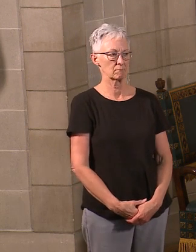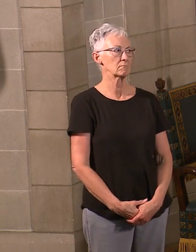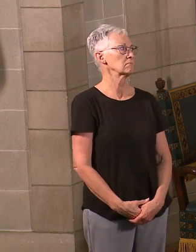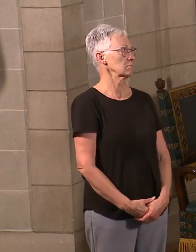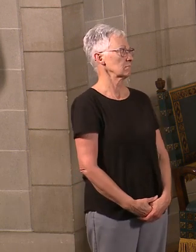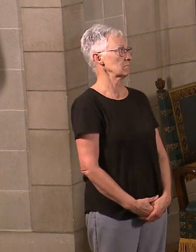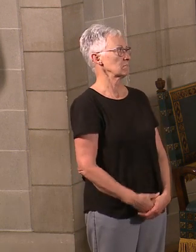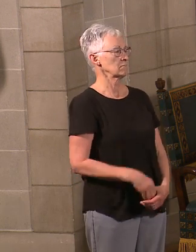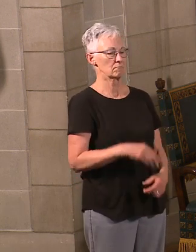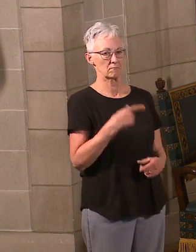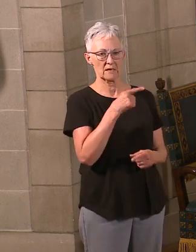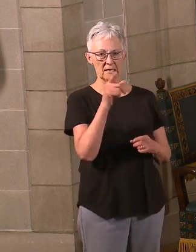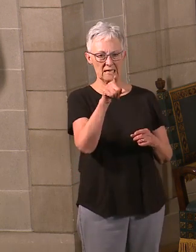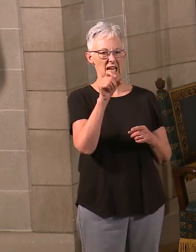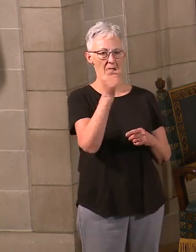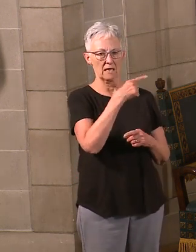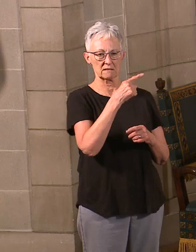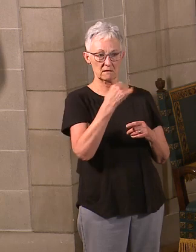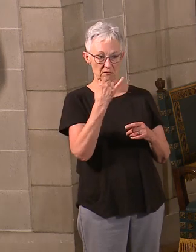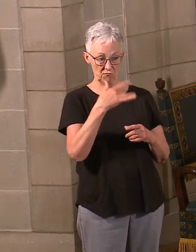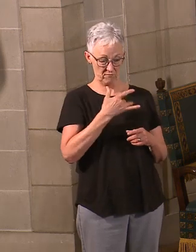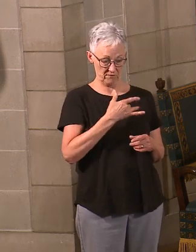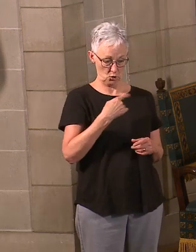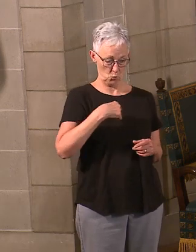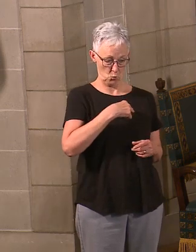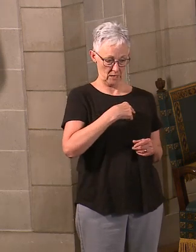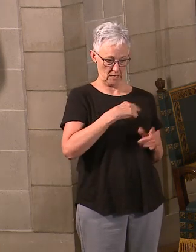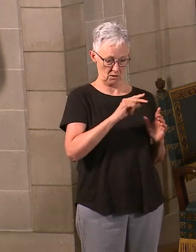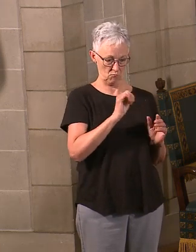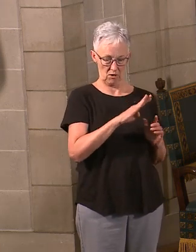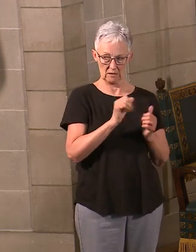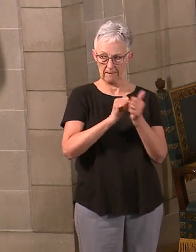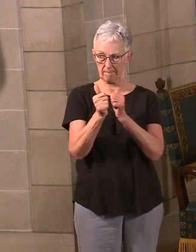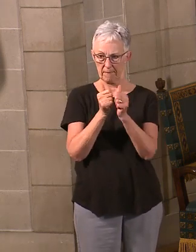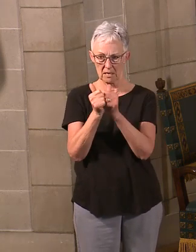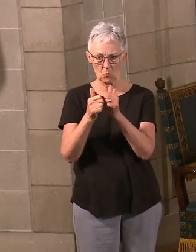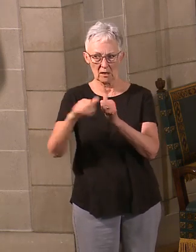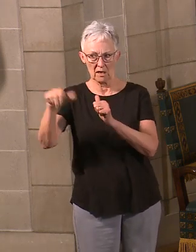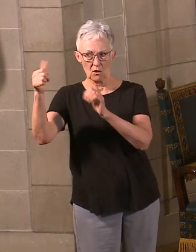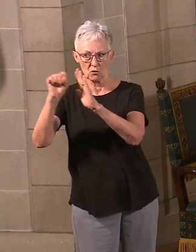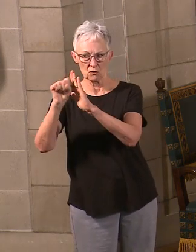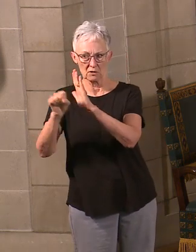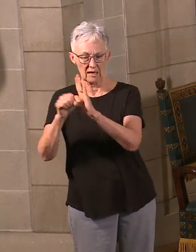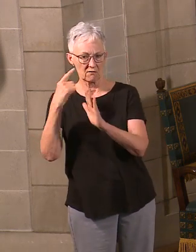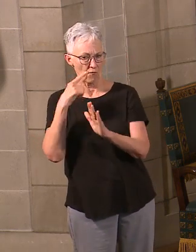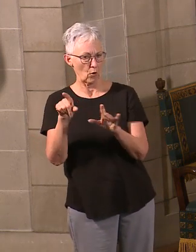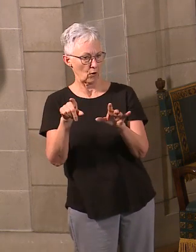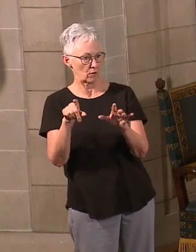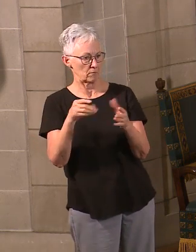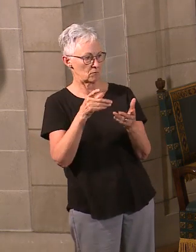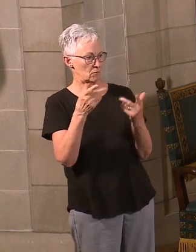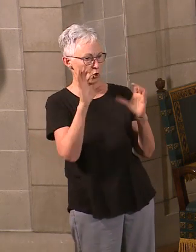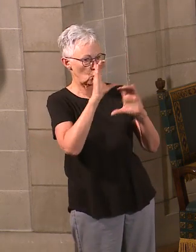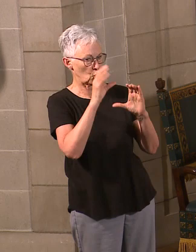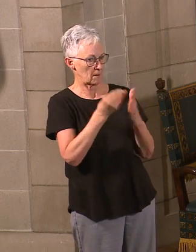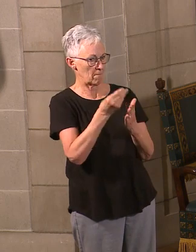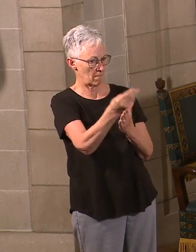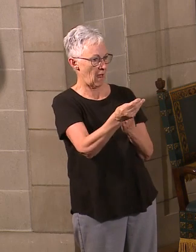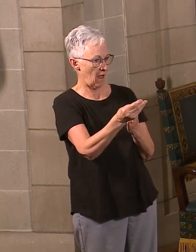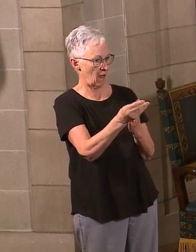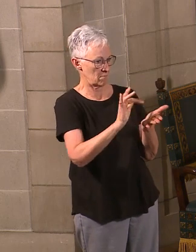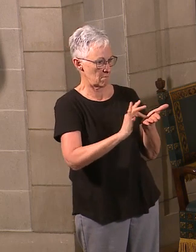viruses? well, I think in general, what we're finding is that we're going out there in the marketplace, and what we've been most successful with is when